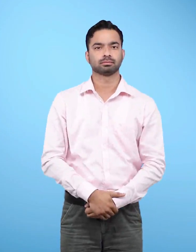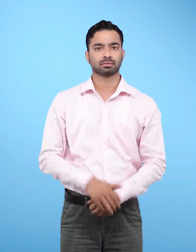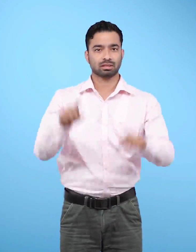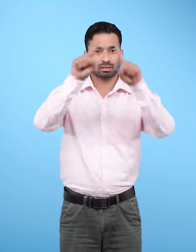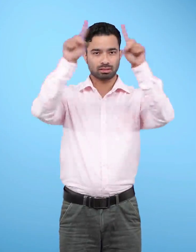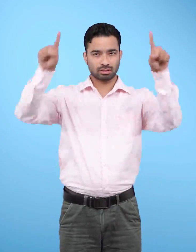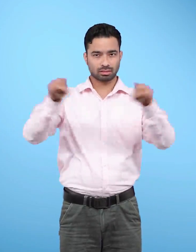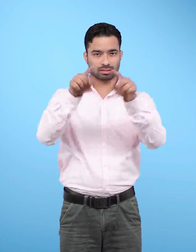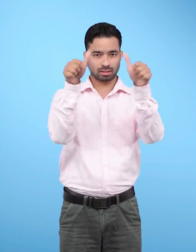Rectangle A,